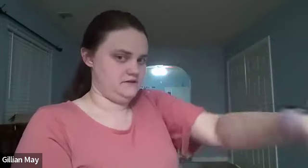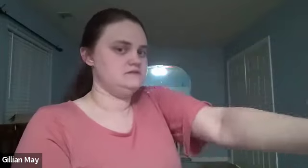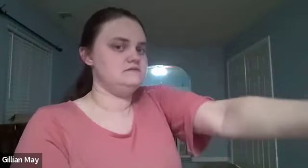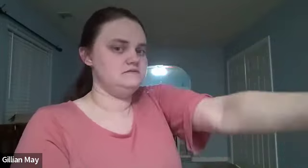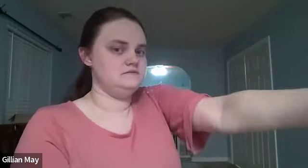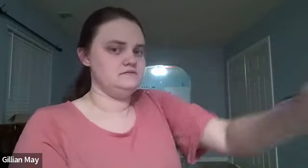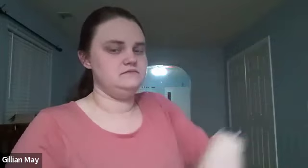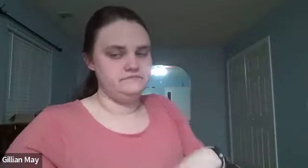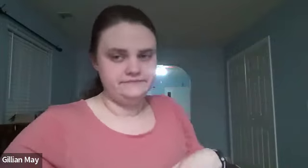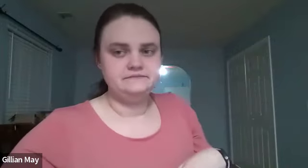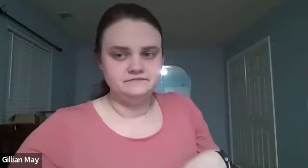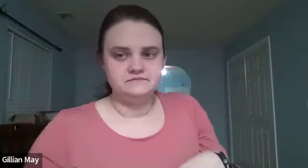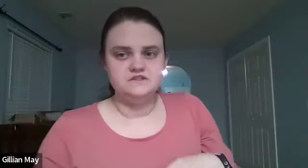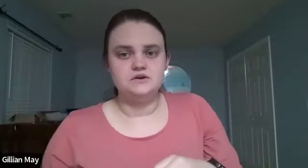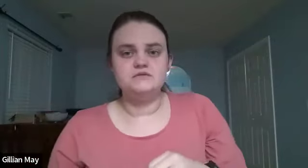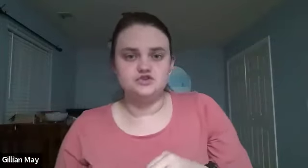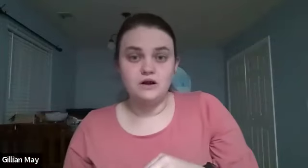Elephant. So the trunk.